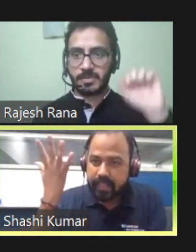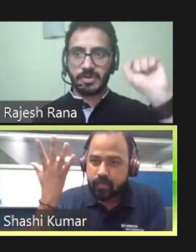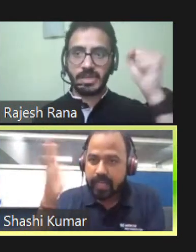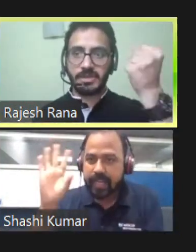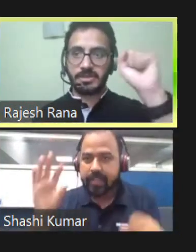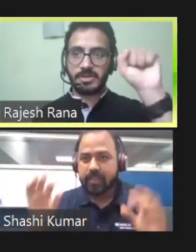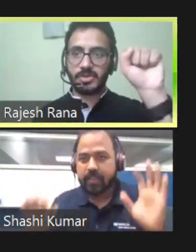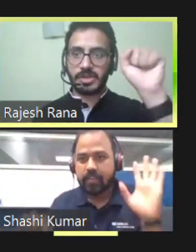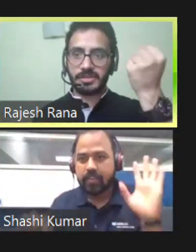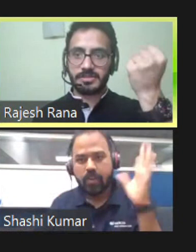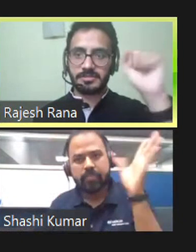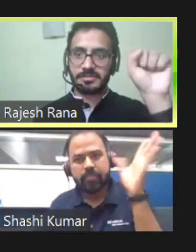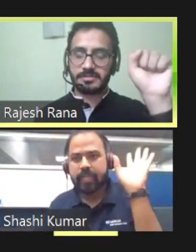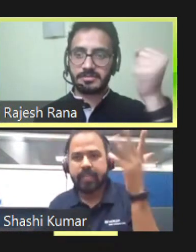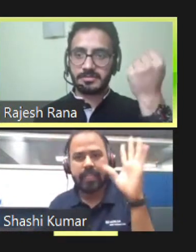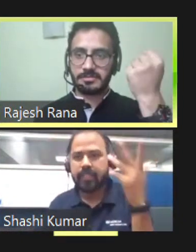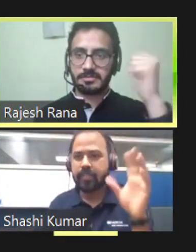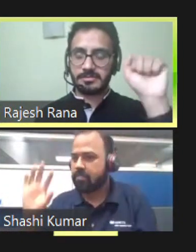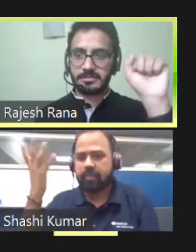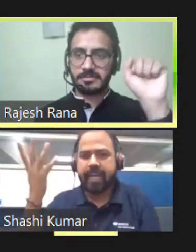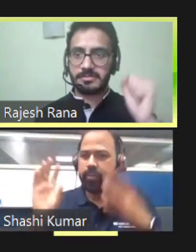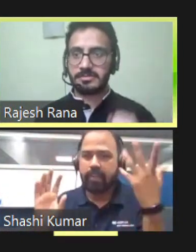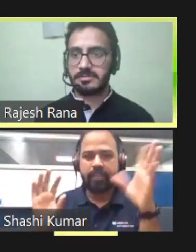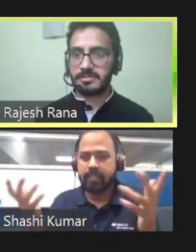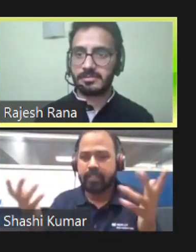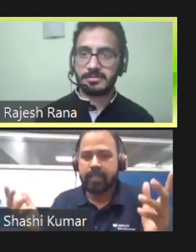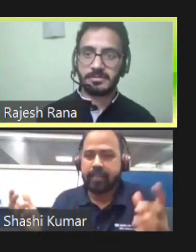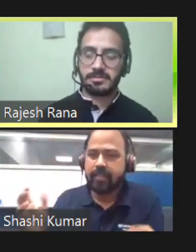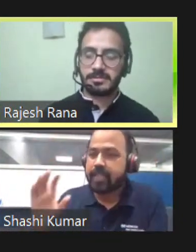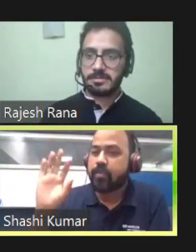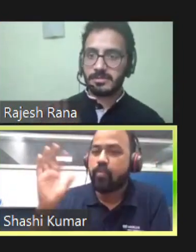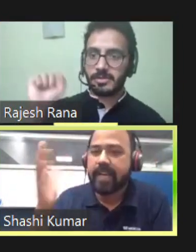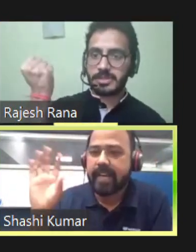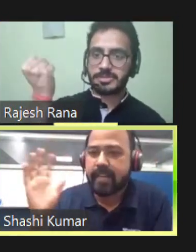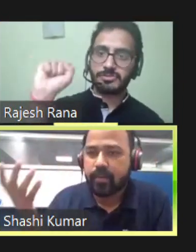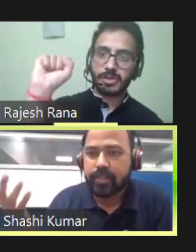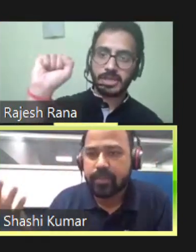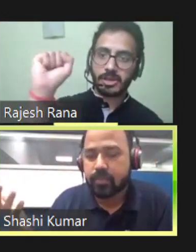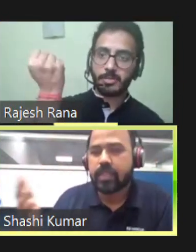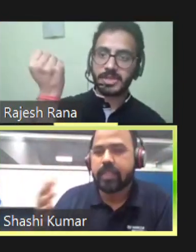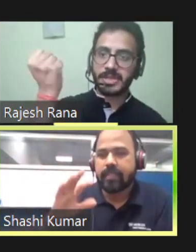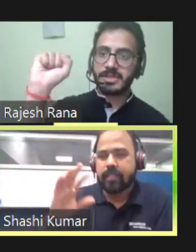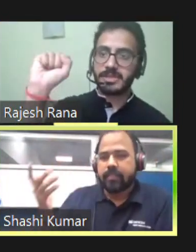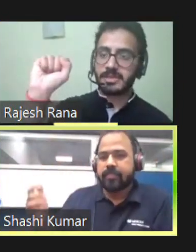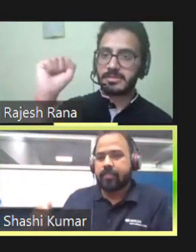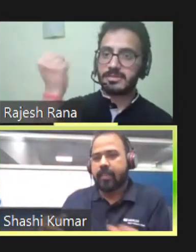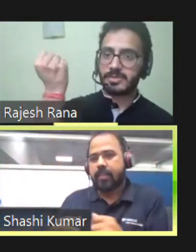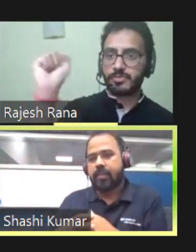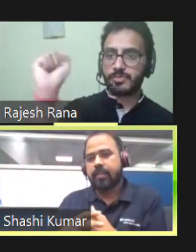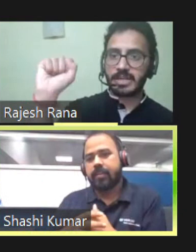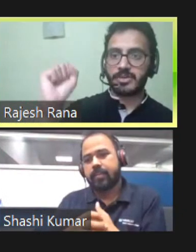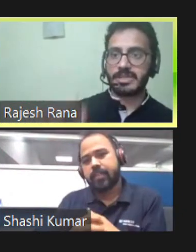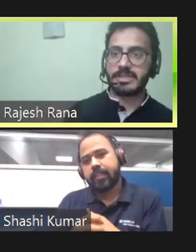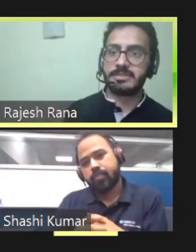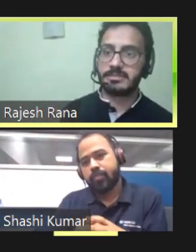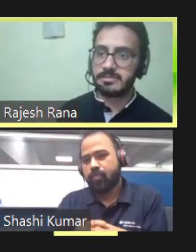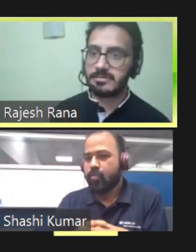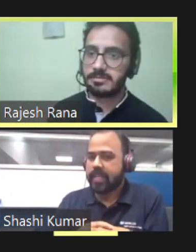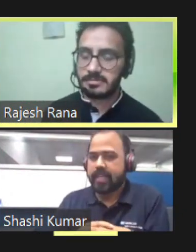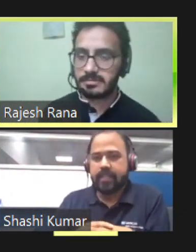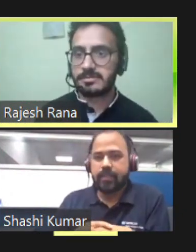right? One hand. Only okay. one hand. Either right or left, doesn't matter. It's in one hand. Okay, so they communicate through one hand